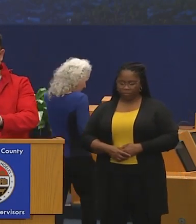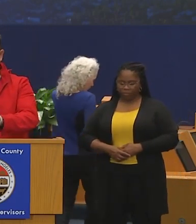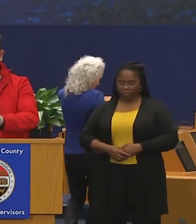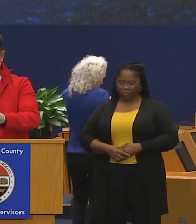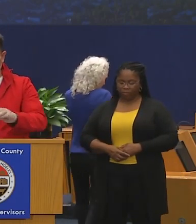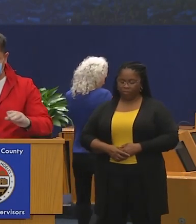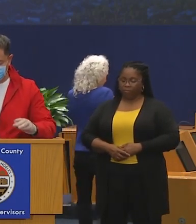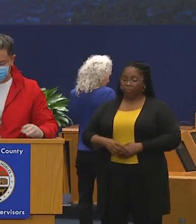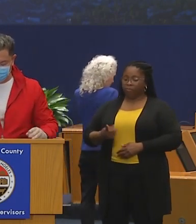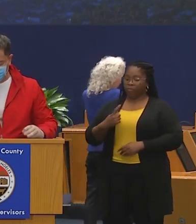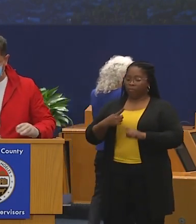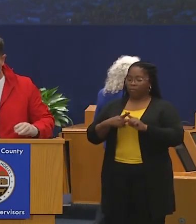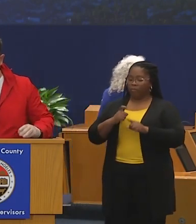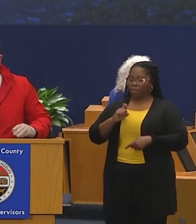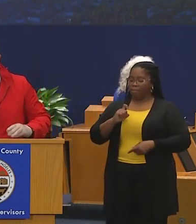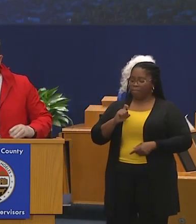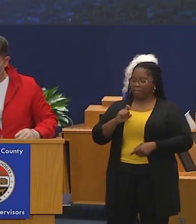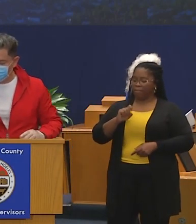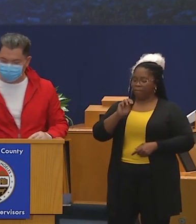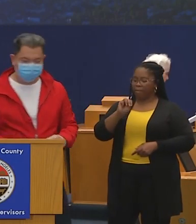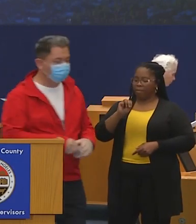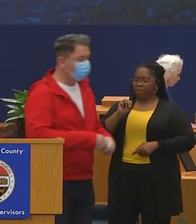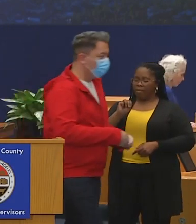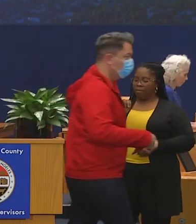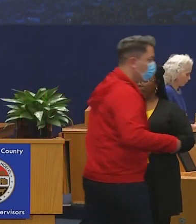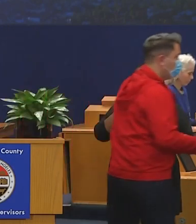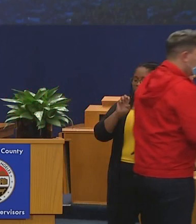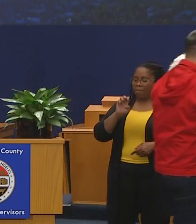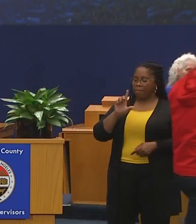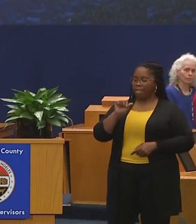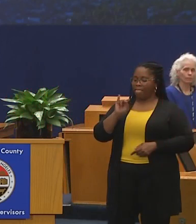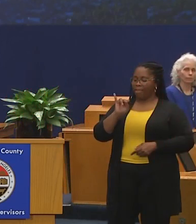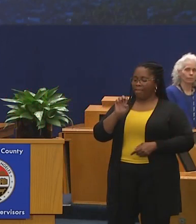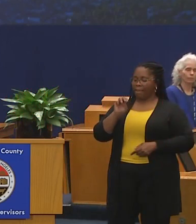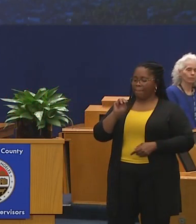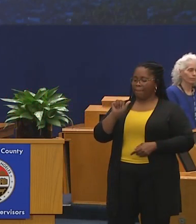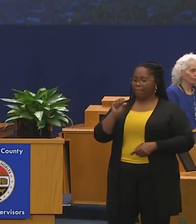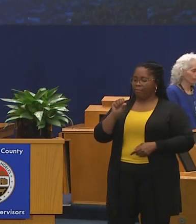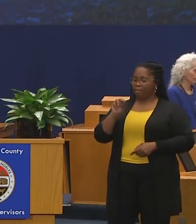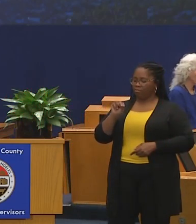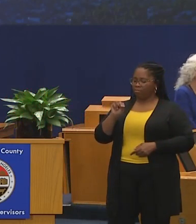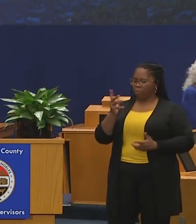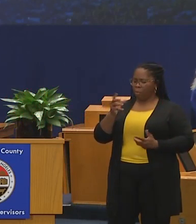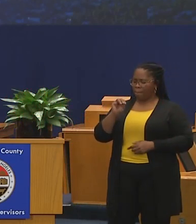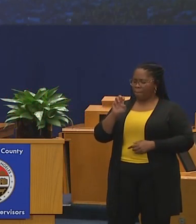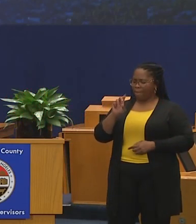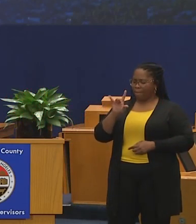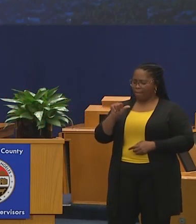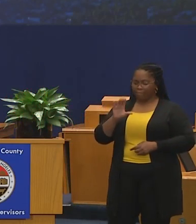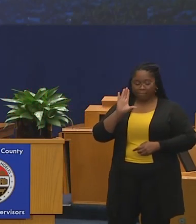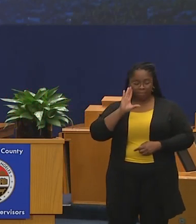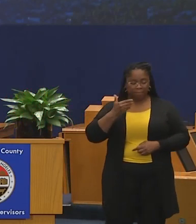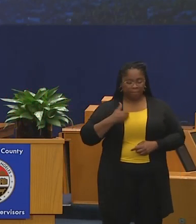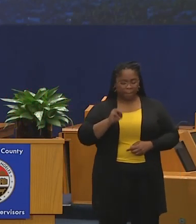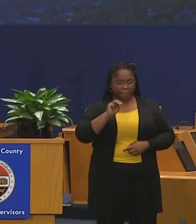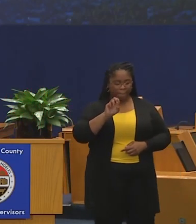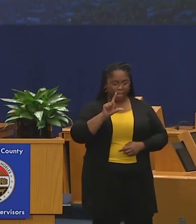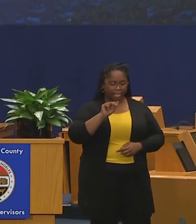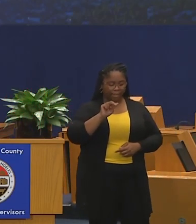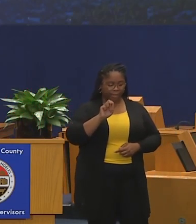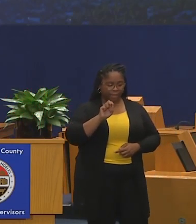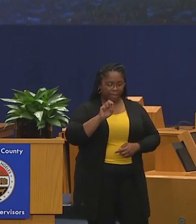And that will come from the line of Melanie Mason. Please state your media outlet. Hi, this is Melanie Mason with the Los